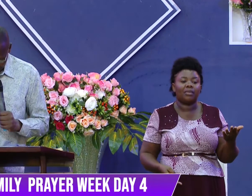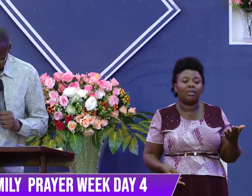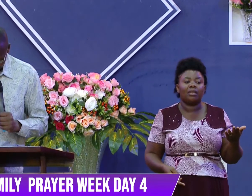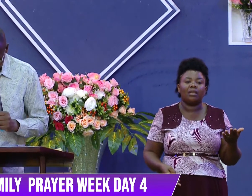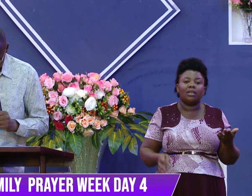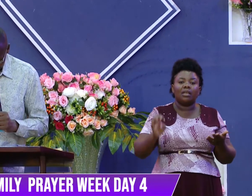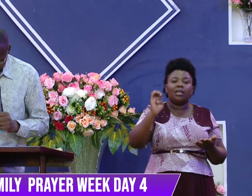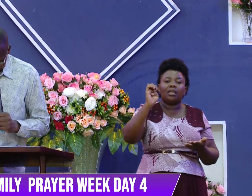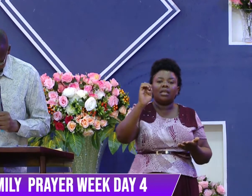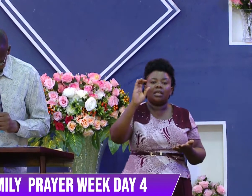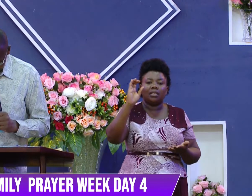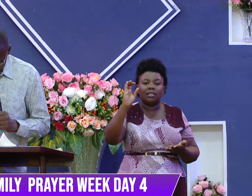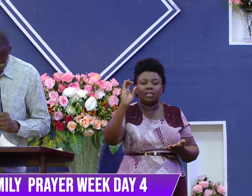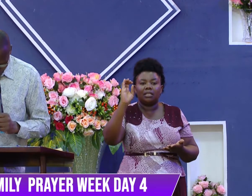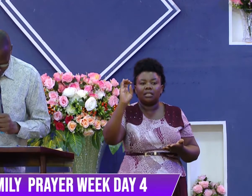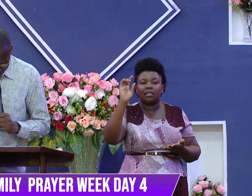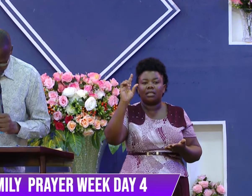Let me read Ecclesiastes 10.